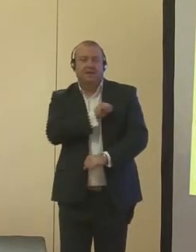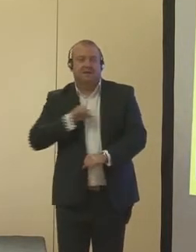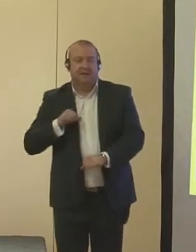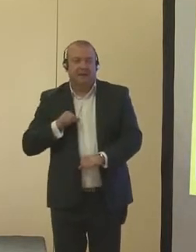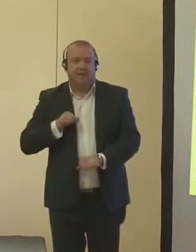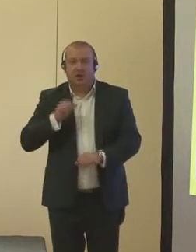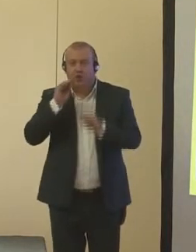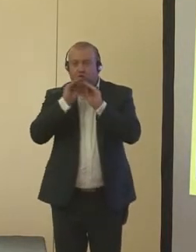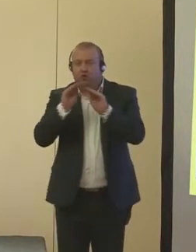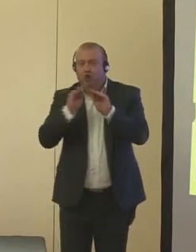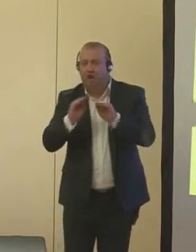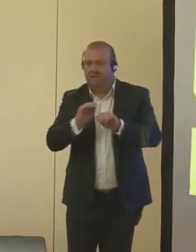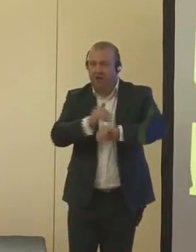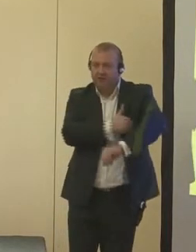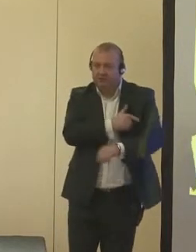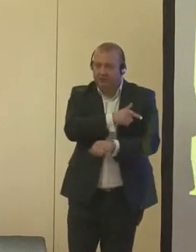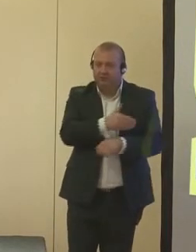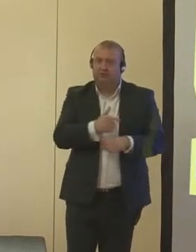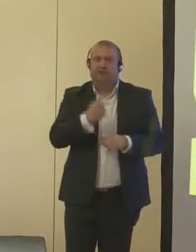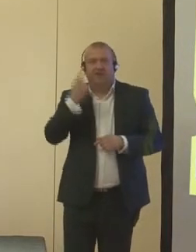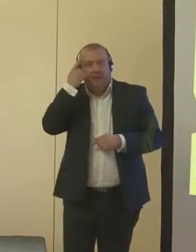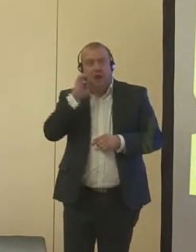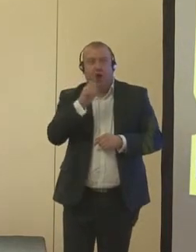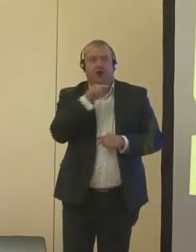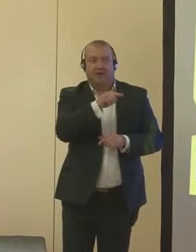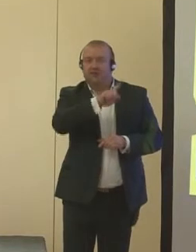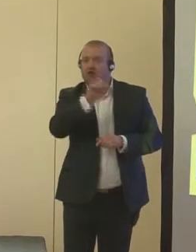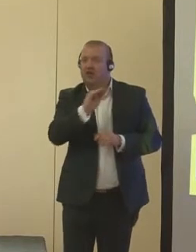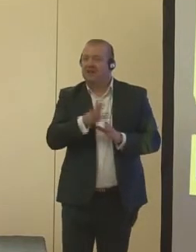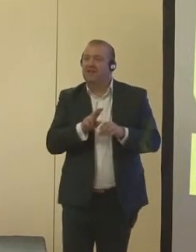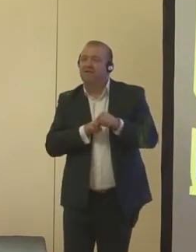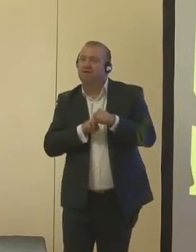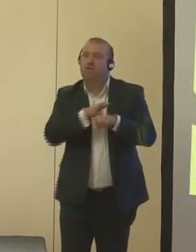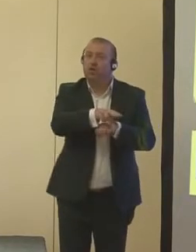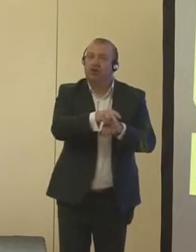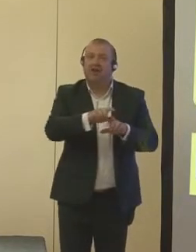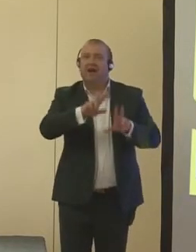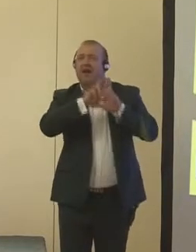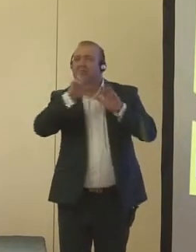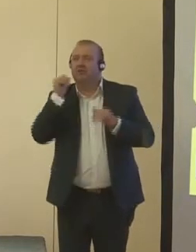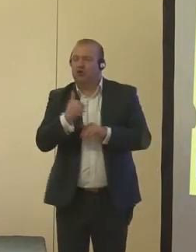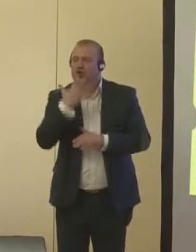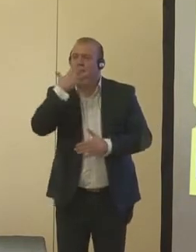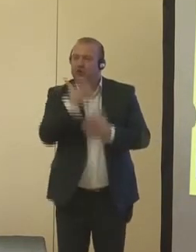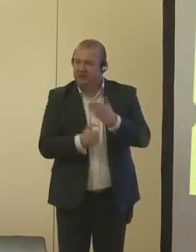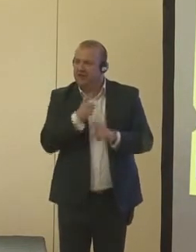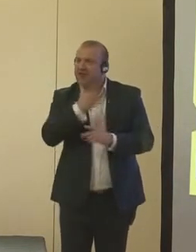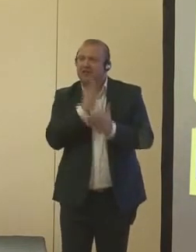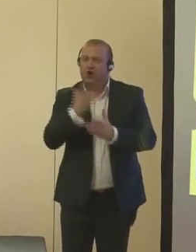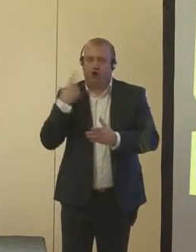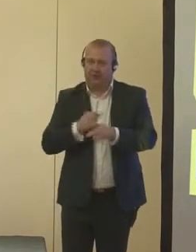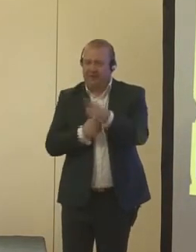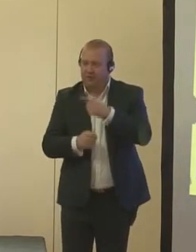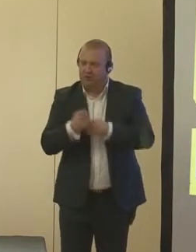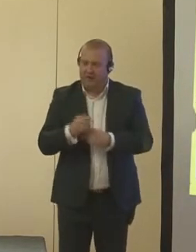benefits all. And to take it a bit from this descriptive level, just to give you an example, in our